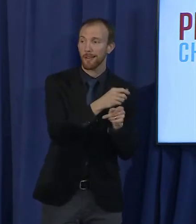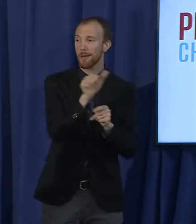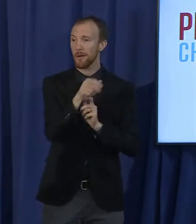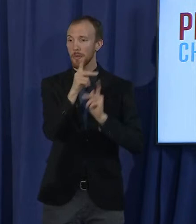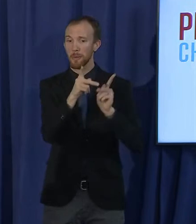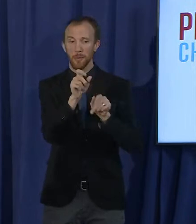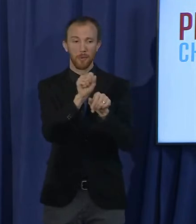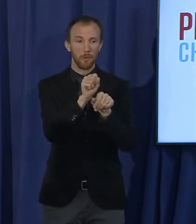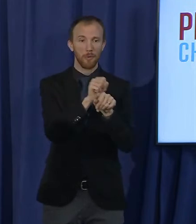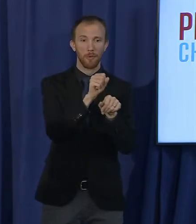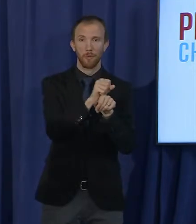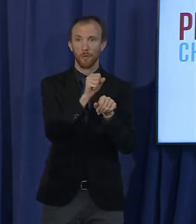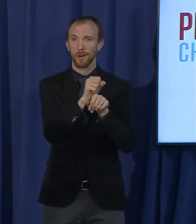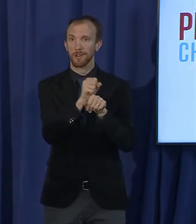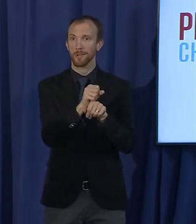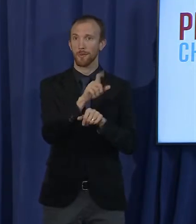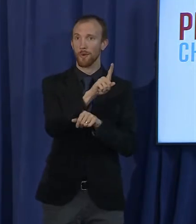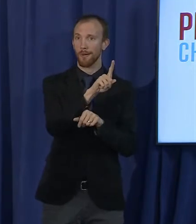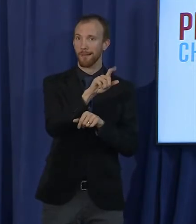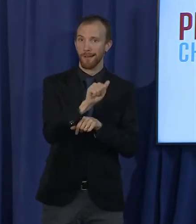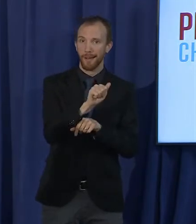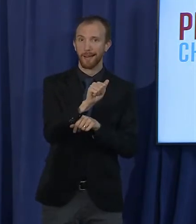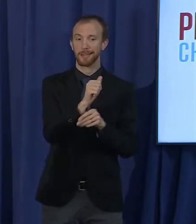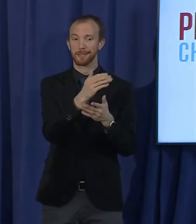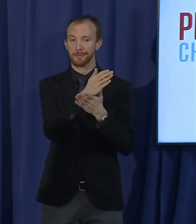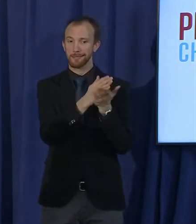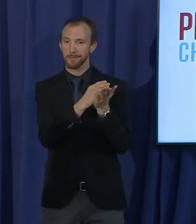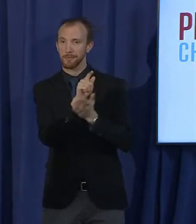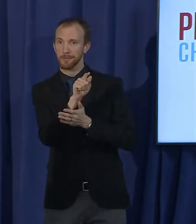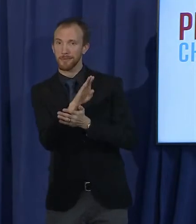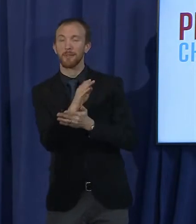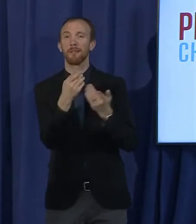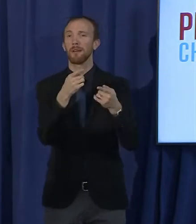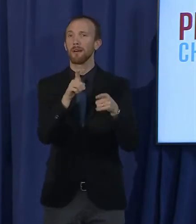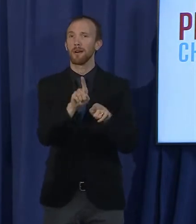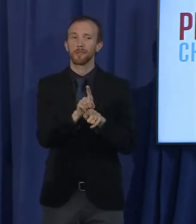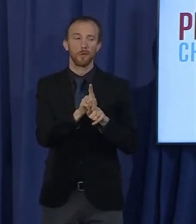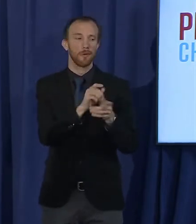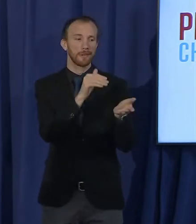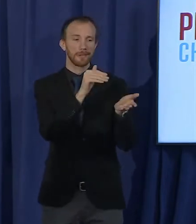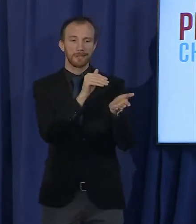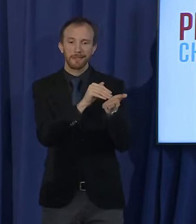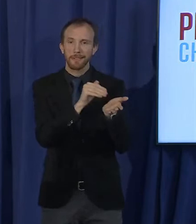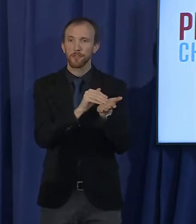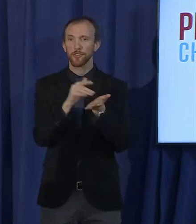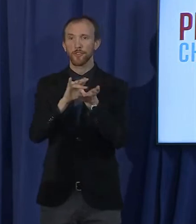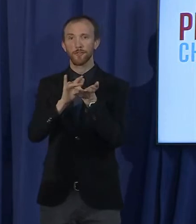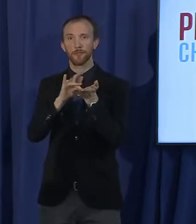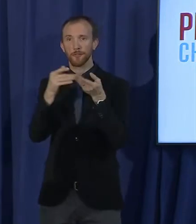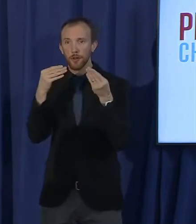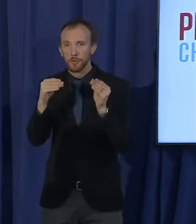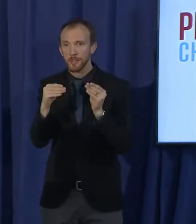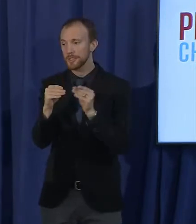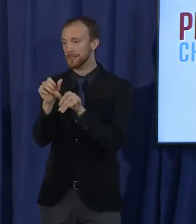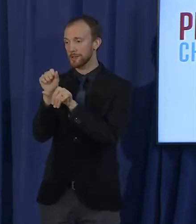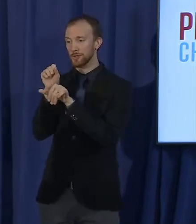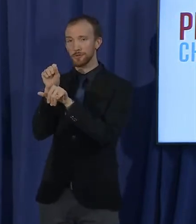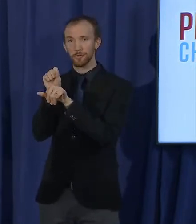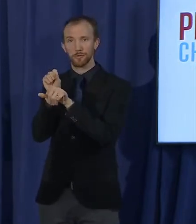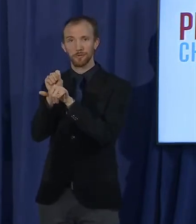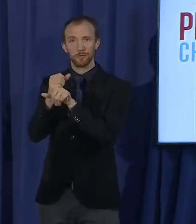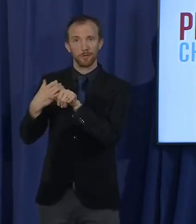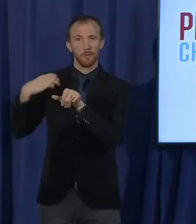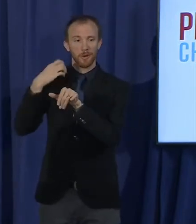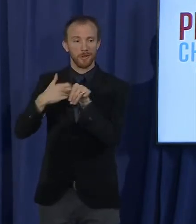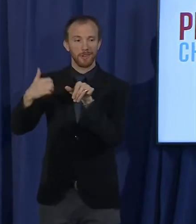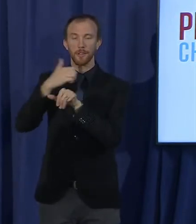also continue to direct vaccine to healthcare providers, to pharmacies, and to employers. But